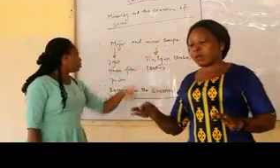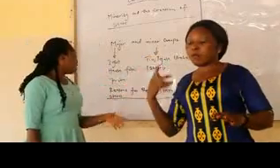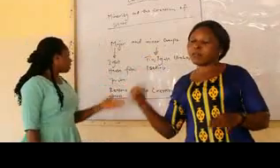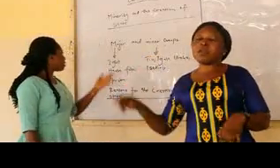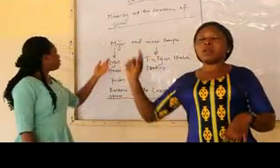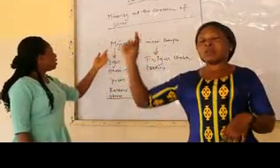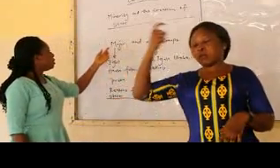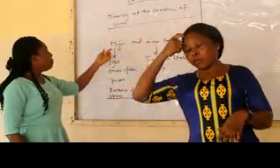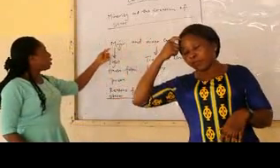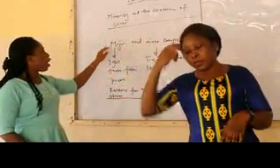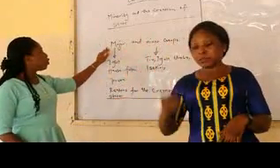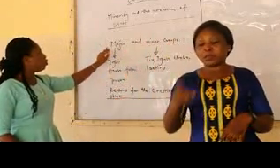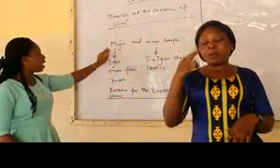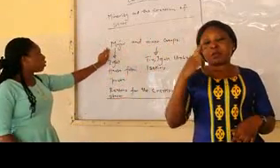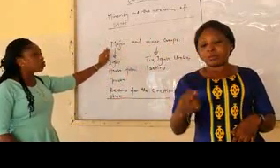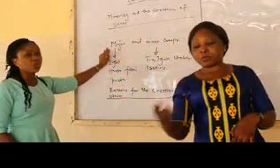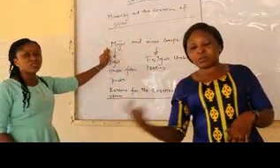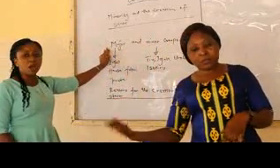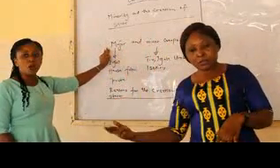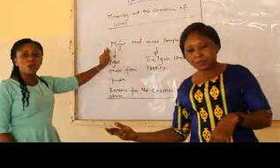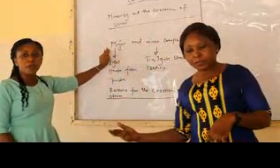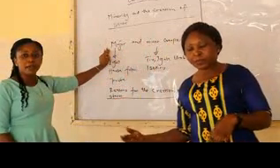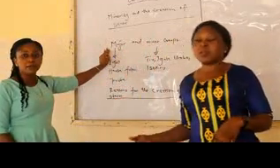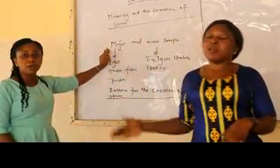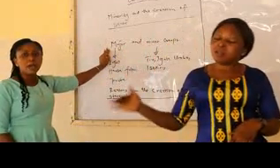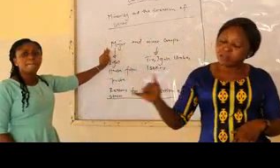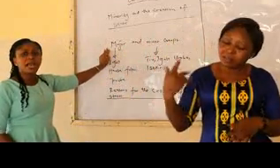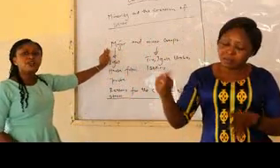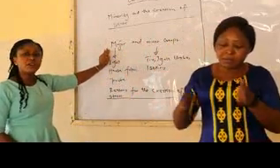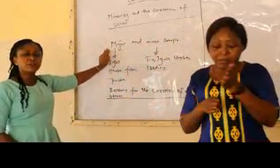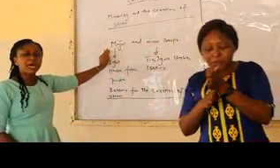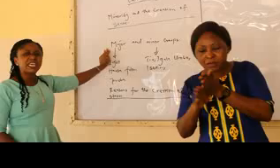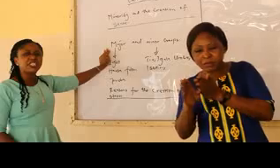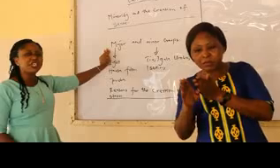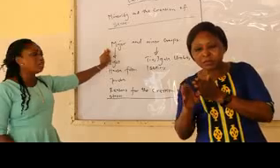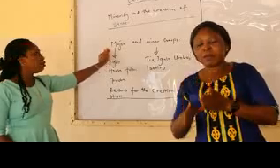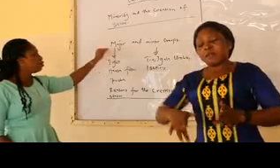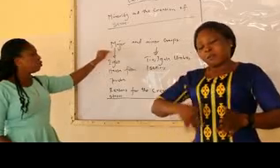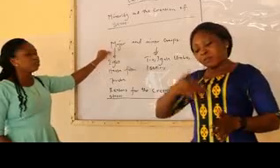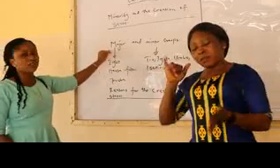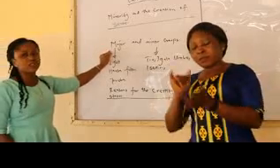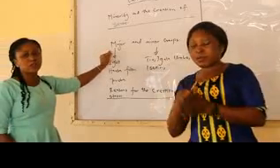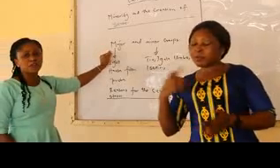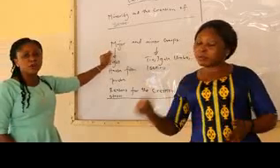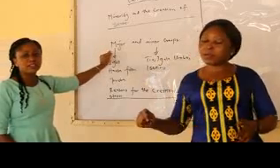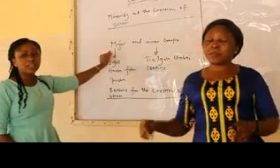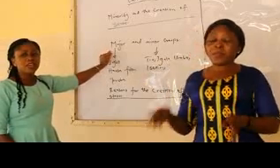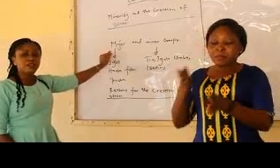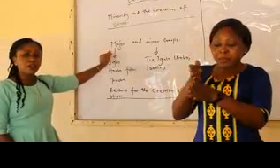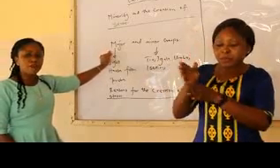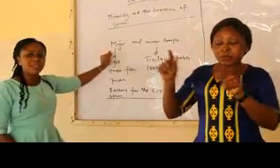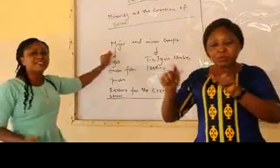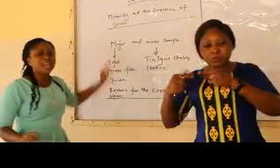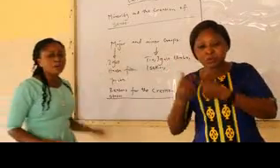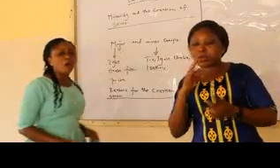here feels that the major groups are not doing their work well by not managing the resources of what?